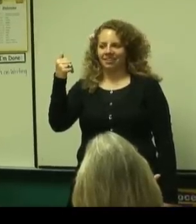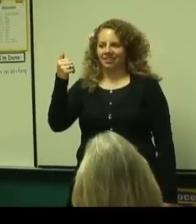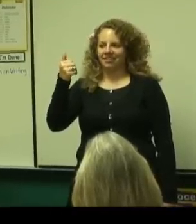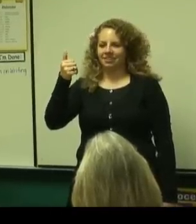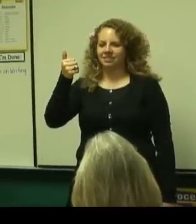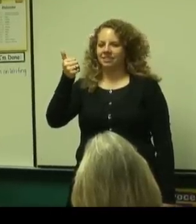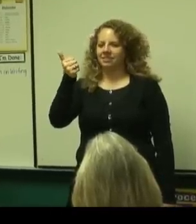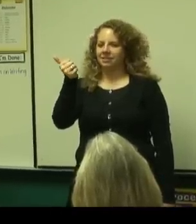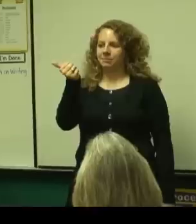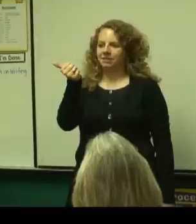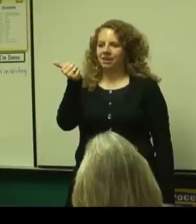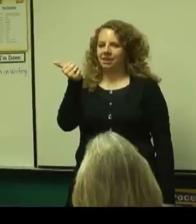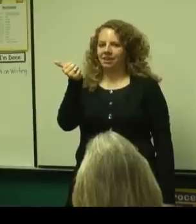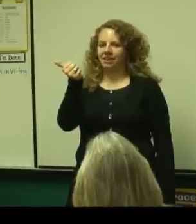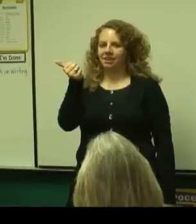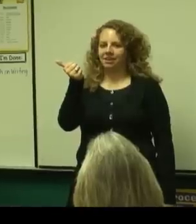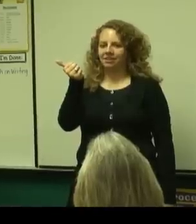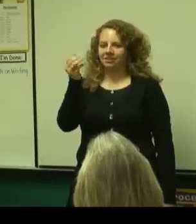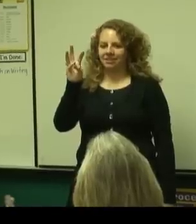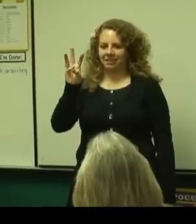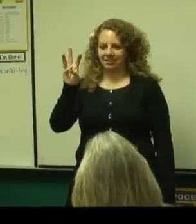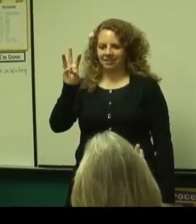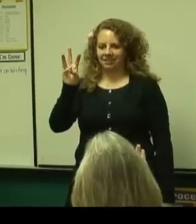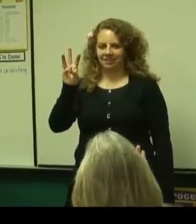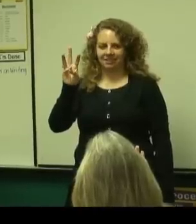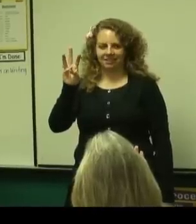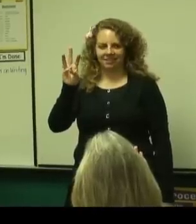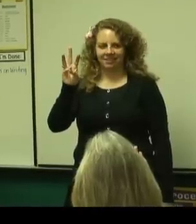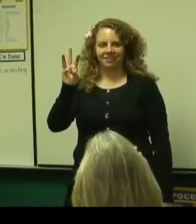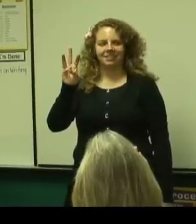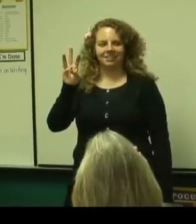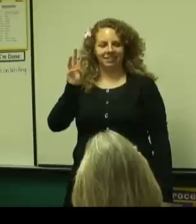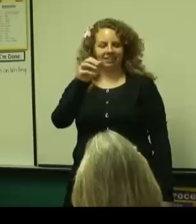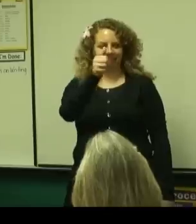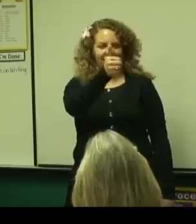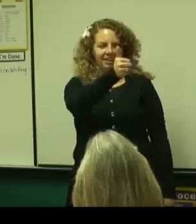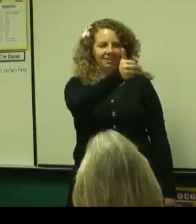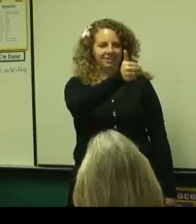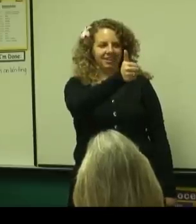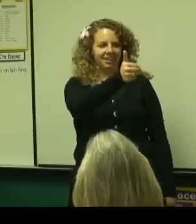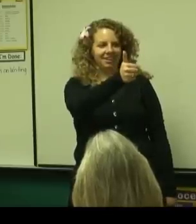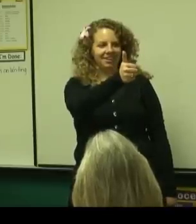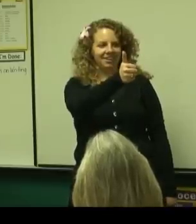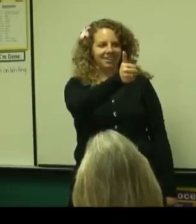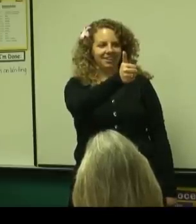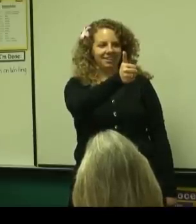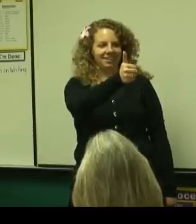And then 16 is going to be 10, 6. Got it? 10,